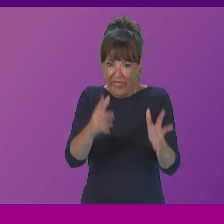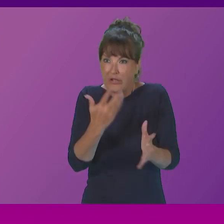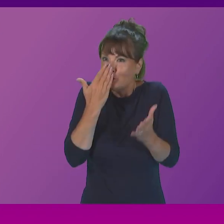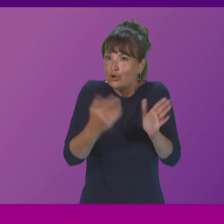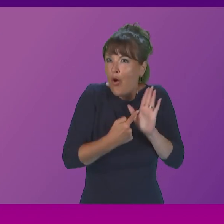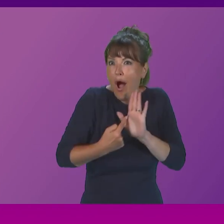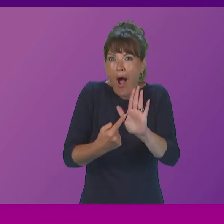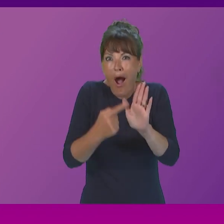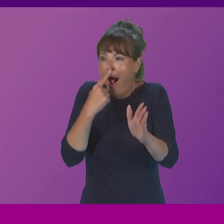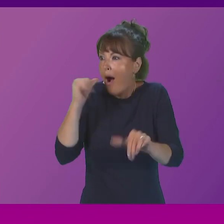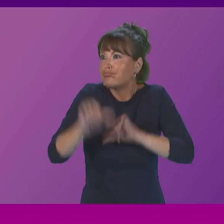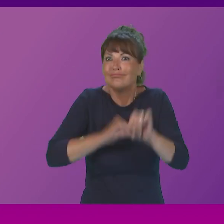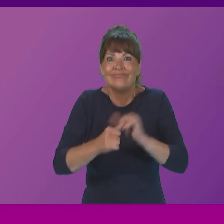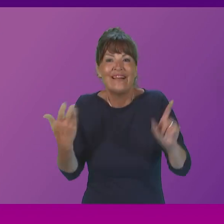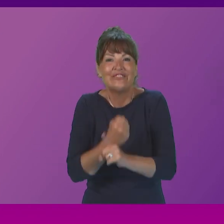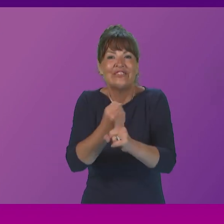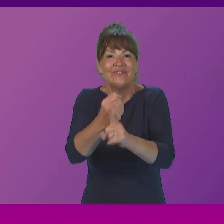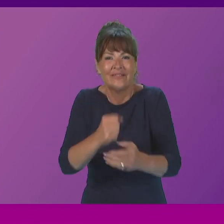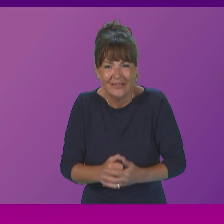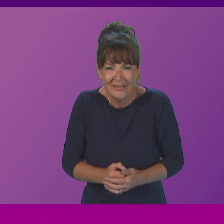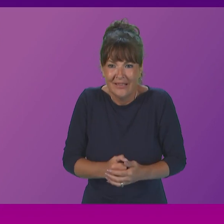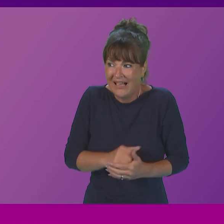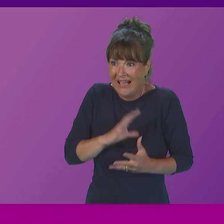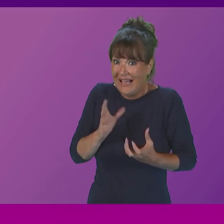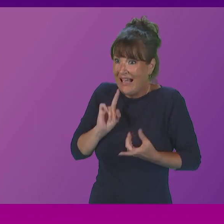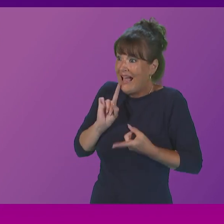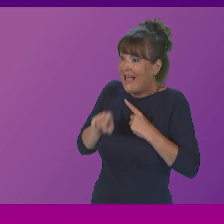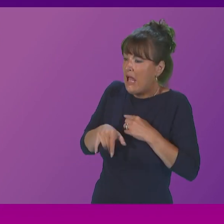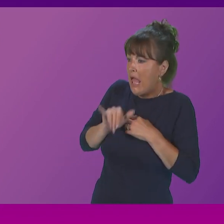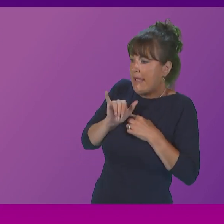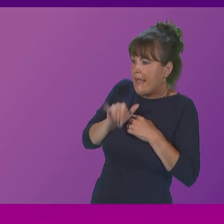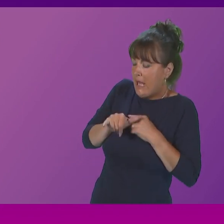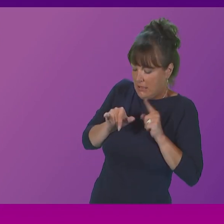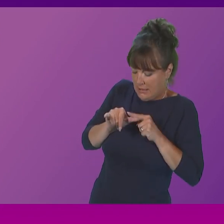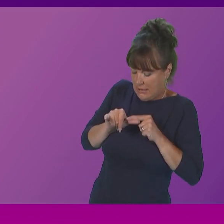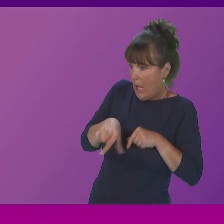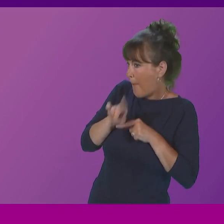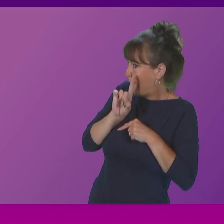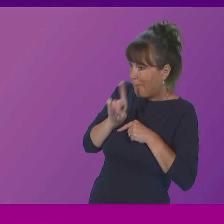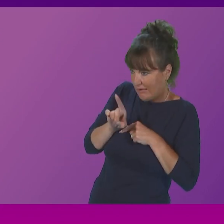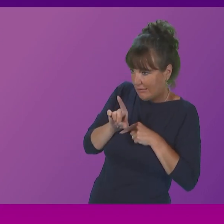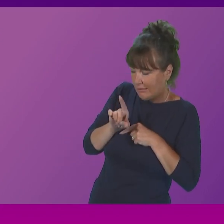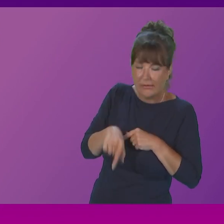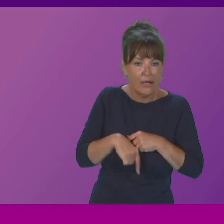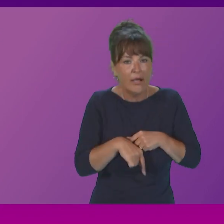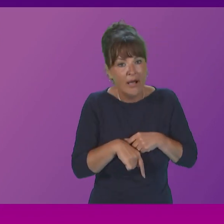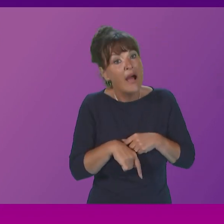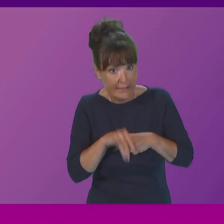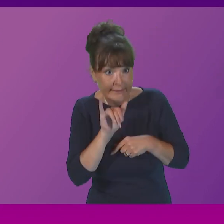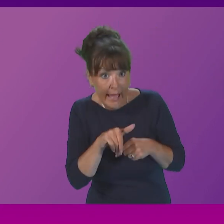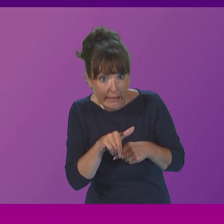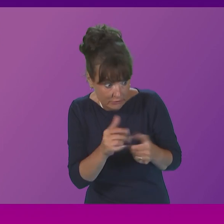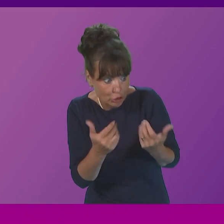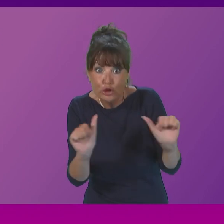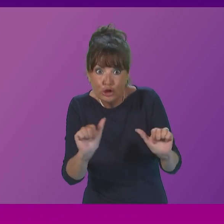of significant progress? And everything I would say was, yes, but. Yes, it's a sign of